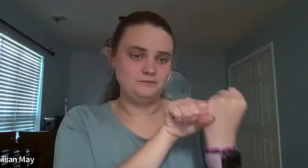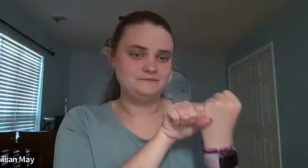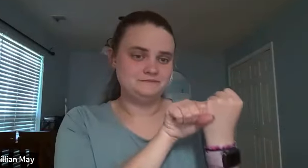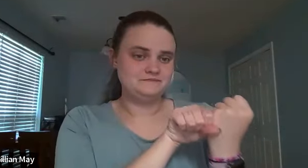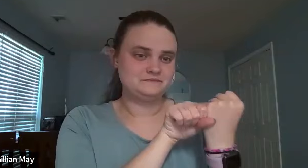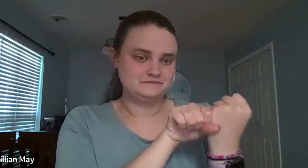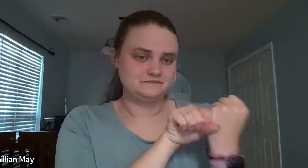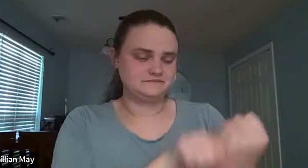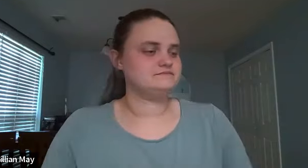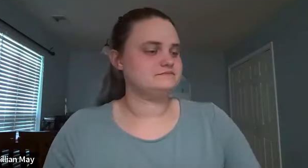baseball.